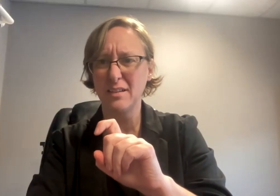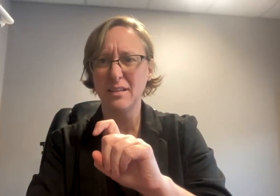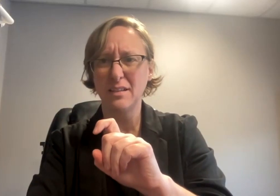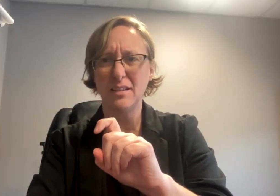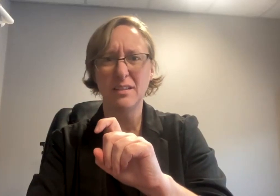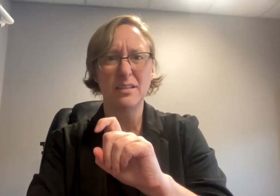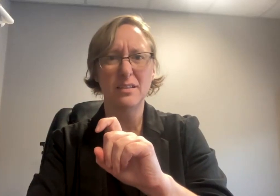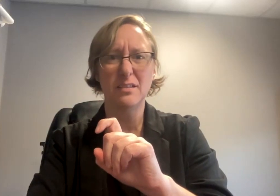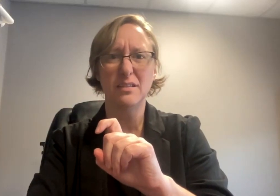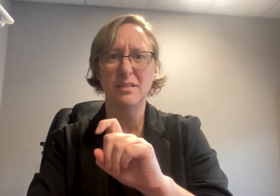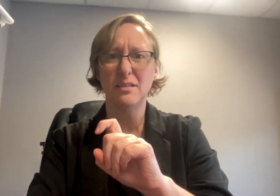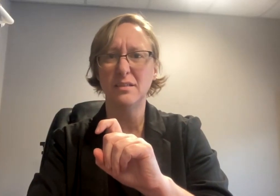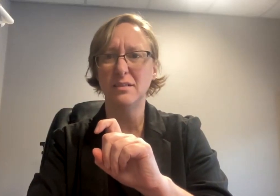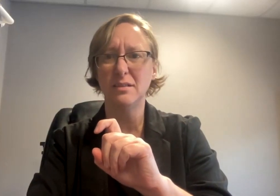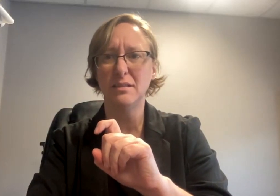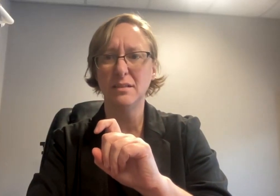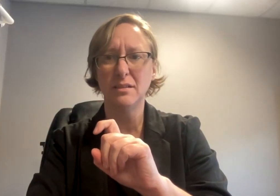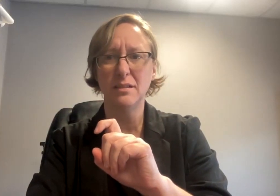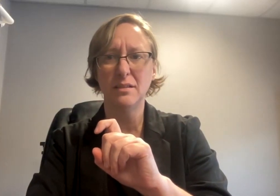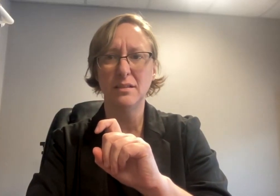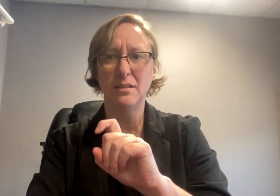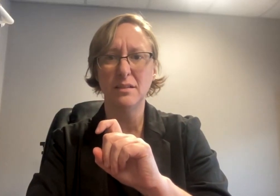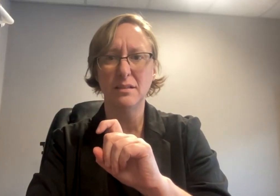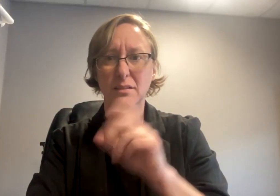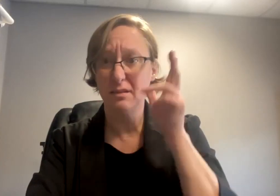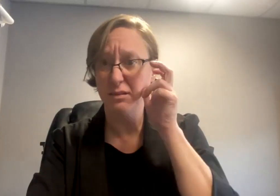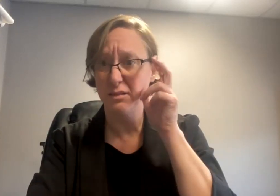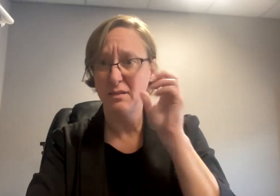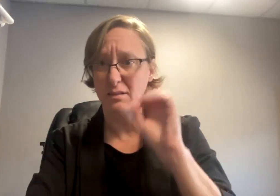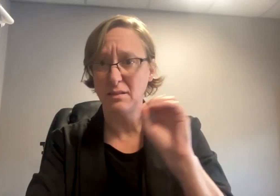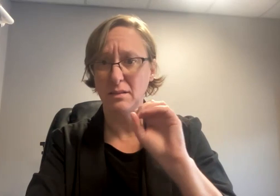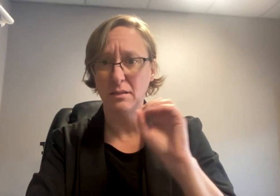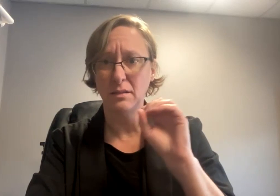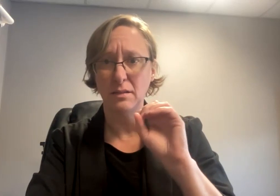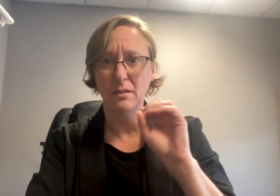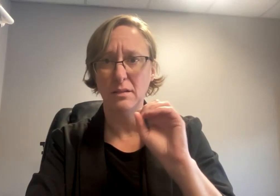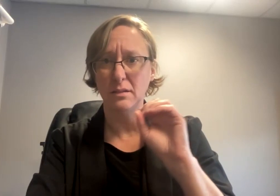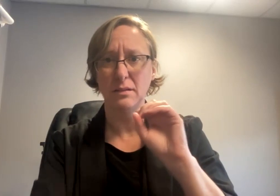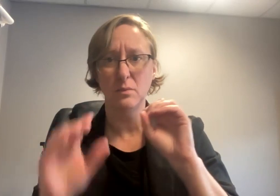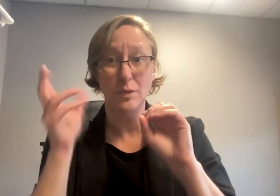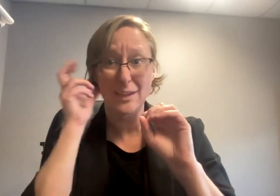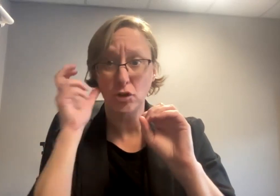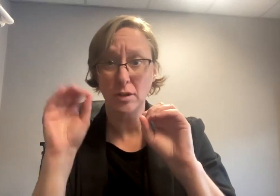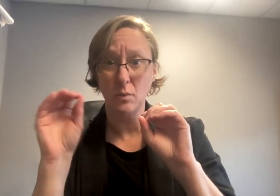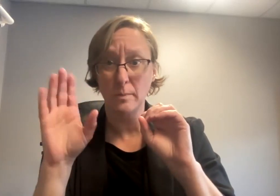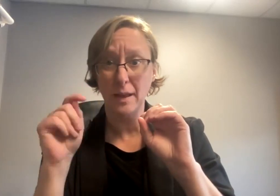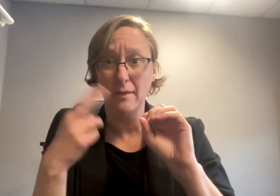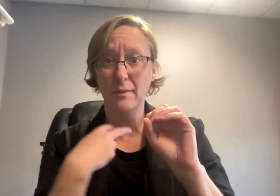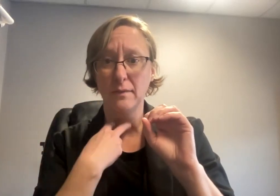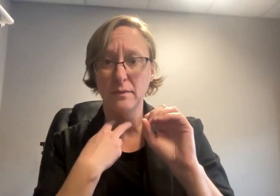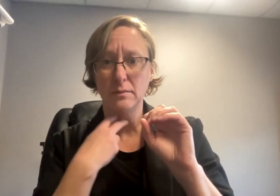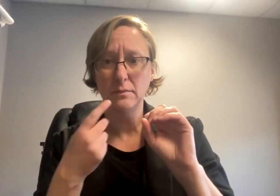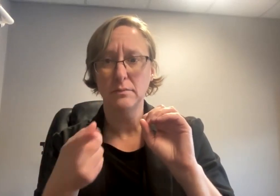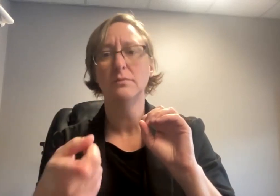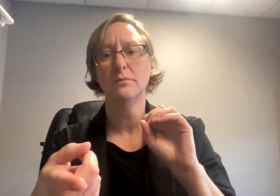I'm sorry. Hold on, Chrissy's saying, can you see Beth? Can everyone see Beth? No, Beth, we can't see you. Can we hear Beth? No, Beth, we can't